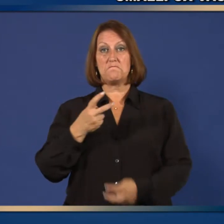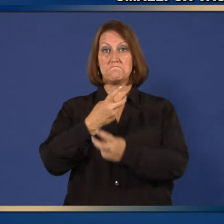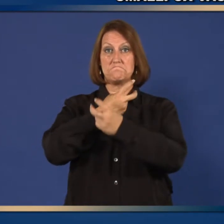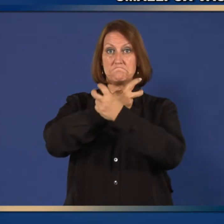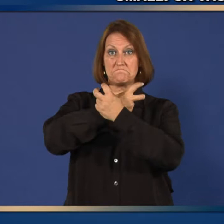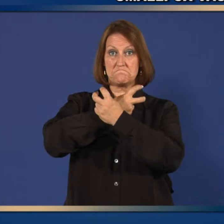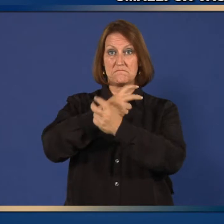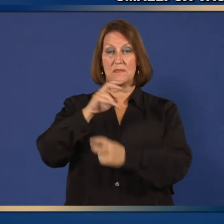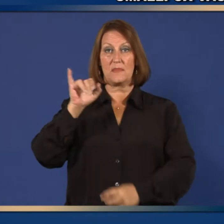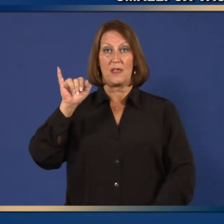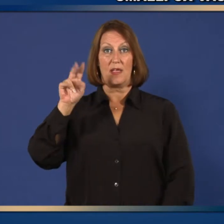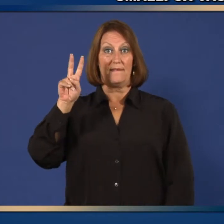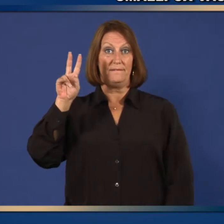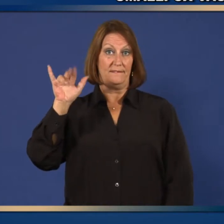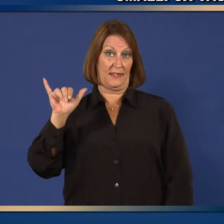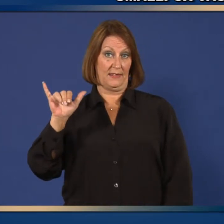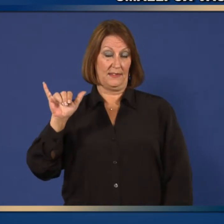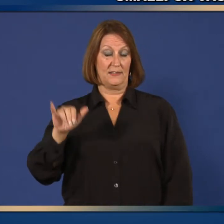shingles,